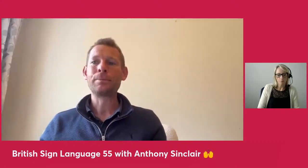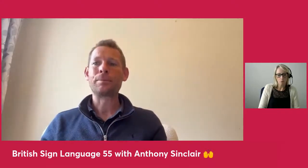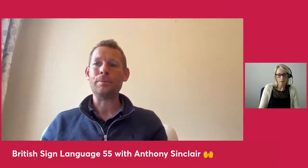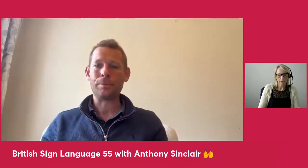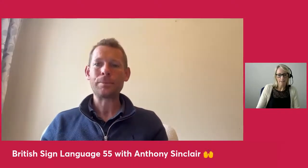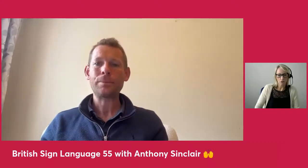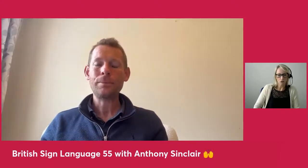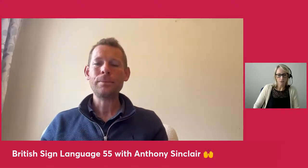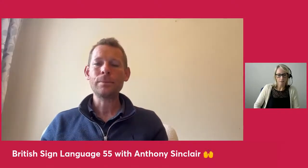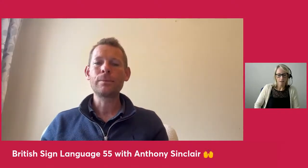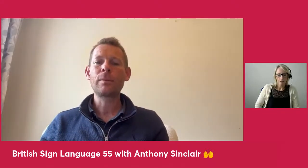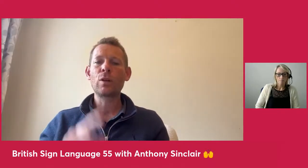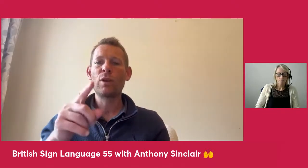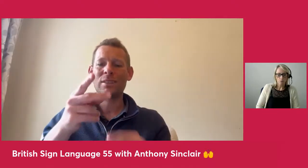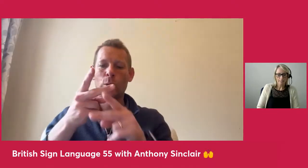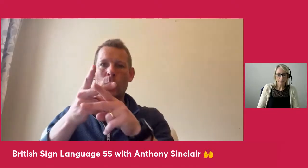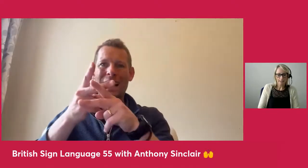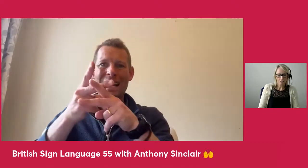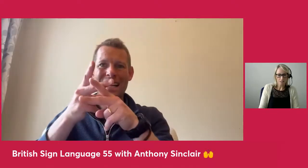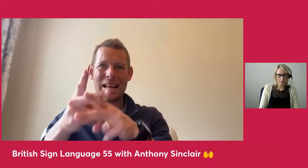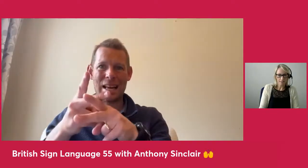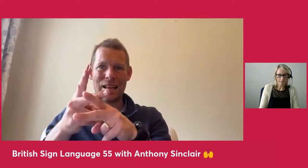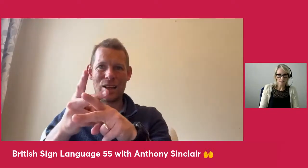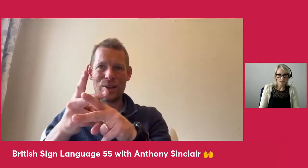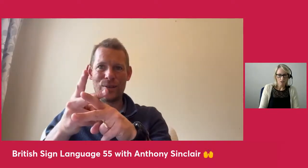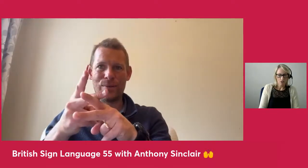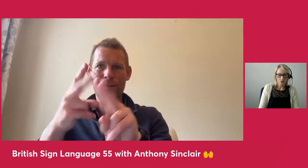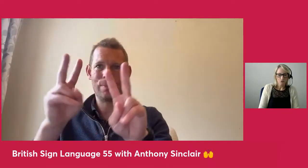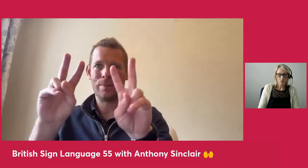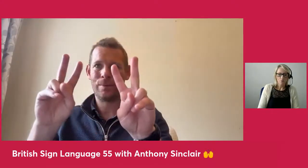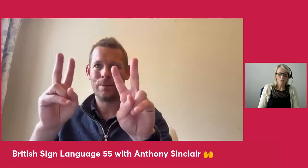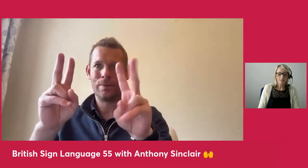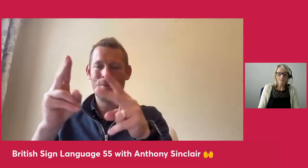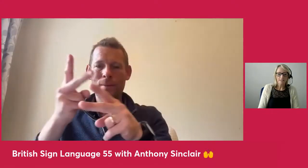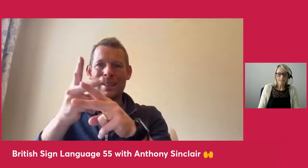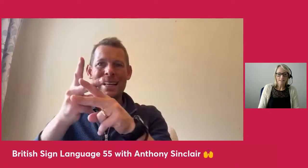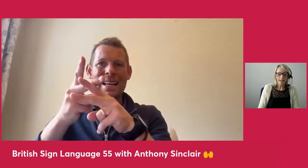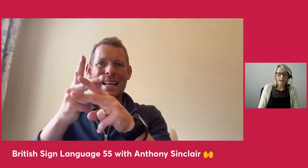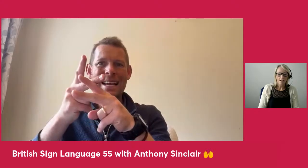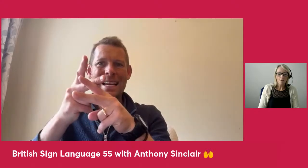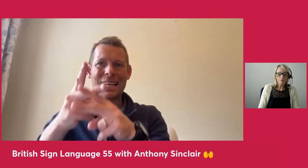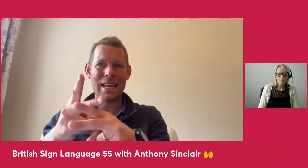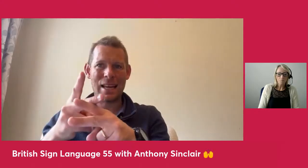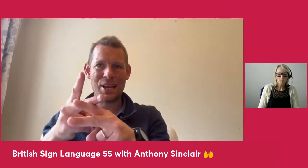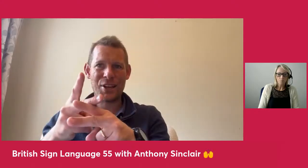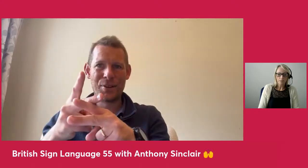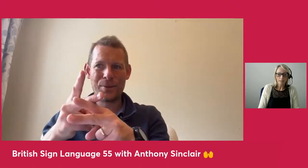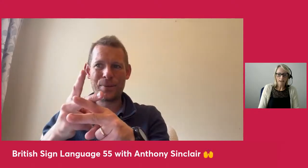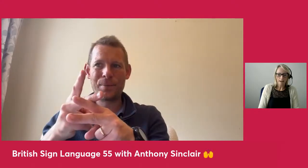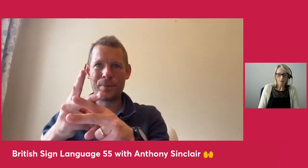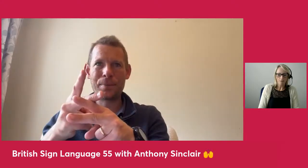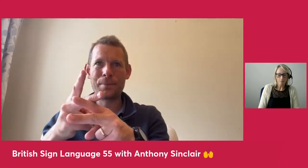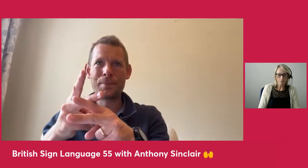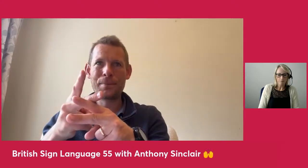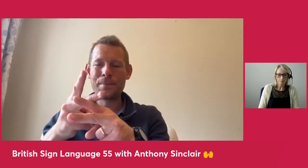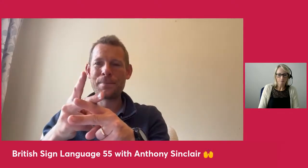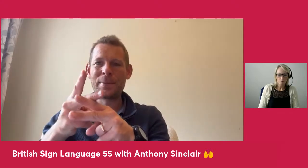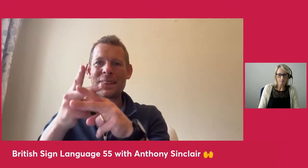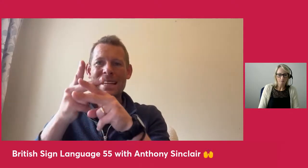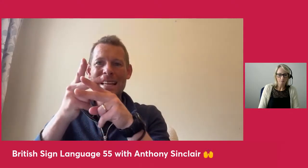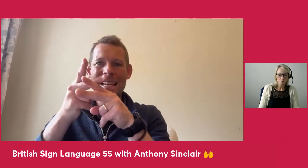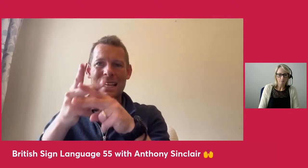probably be more than likely using mostly English signs. So this is care, care.